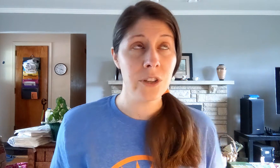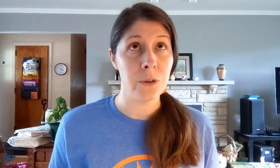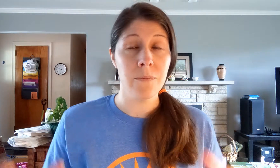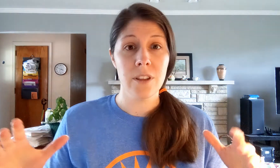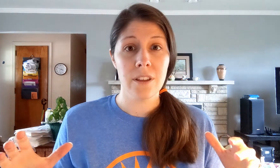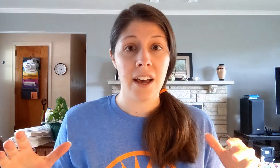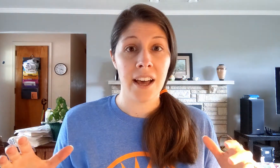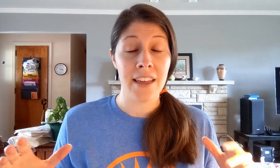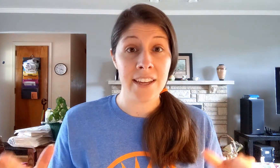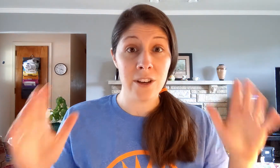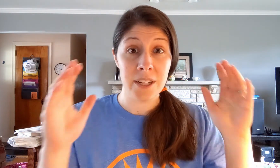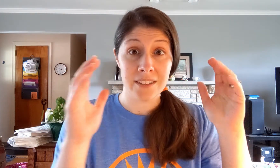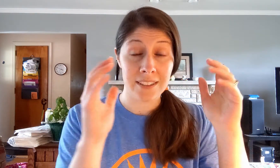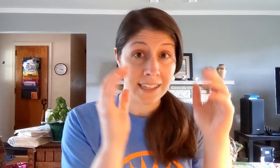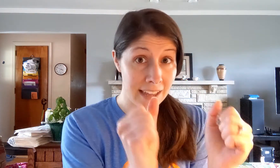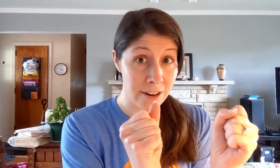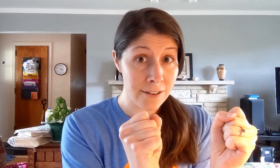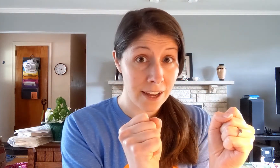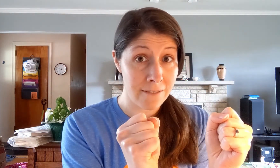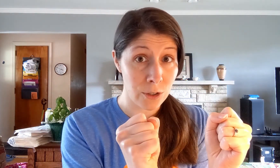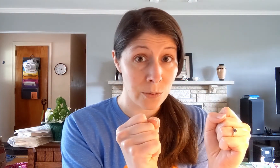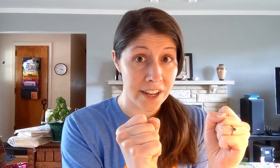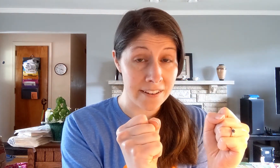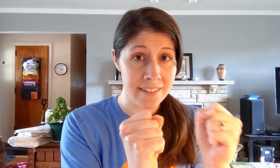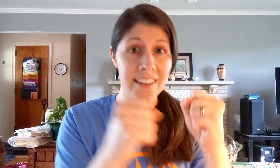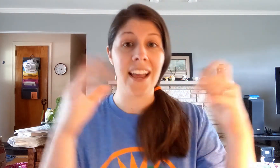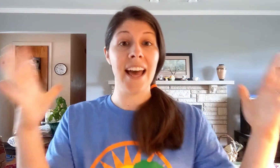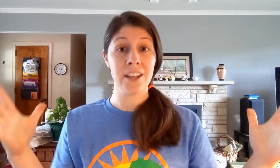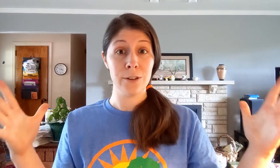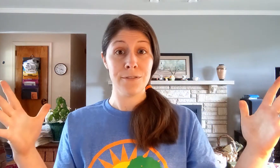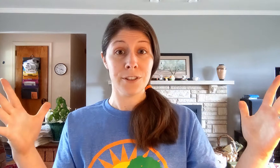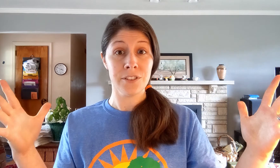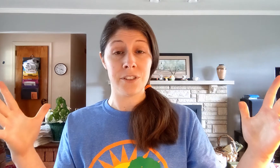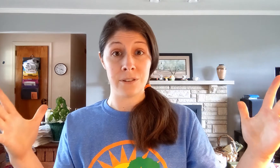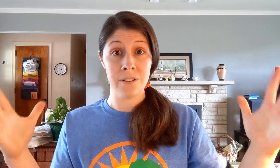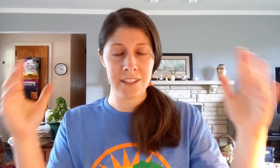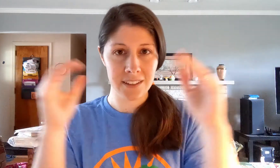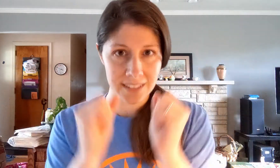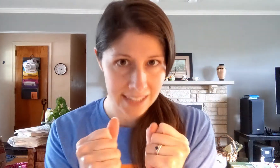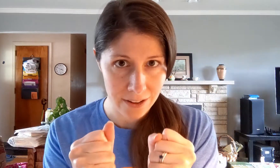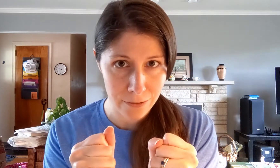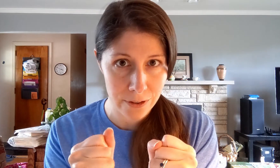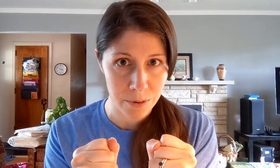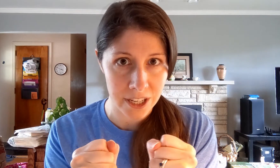So the echo is together on verse 1, echoes verse 2, together for the